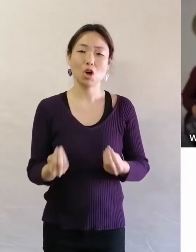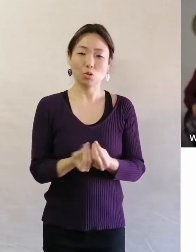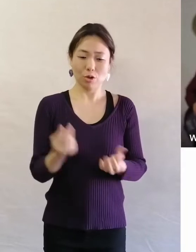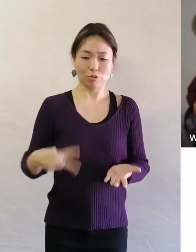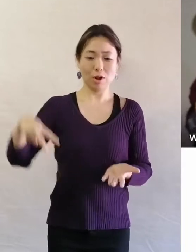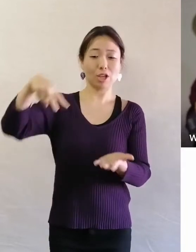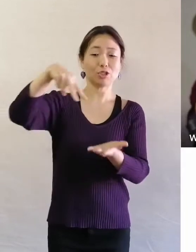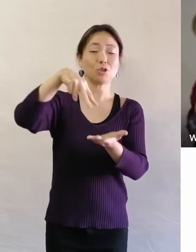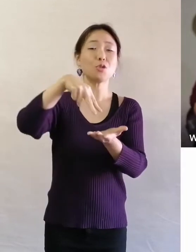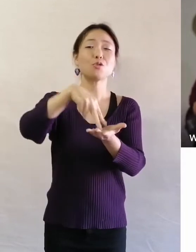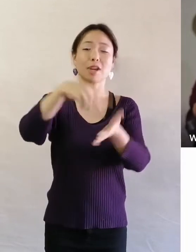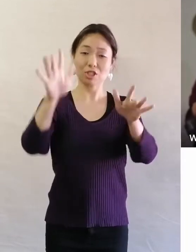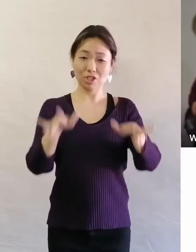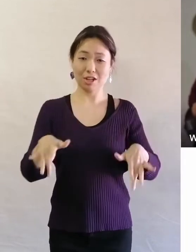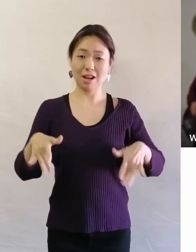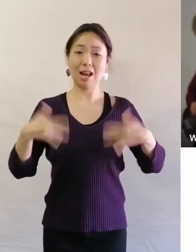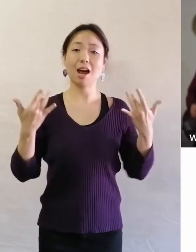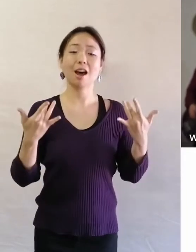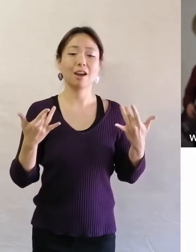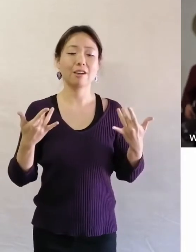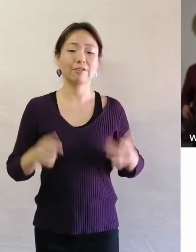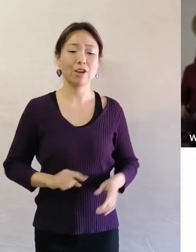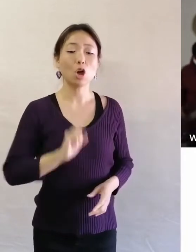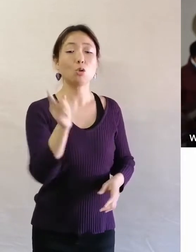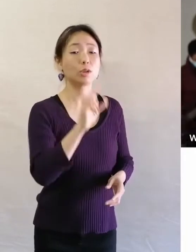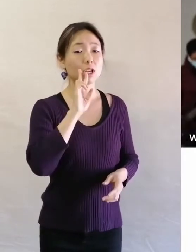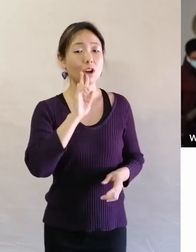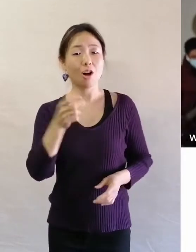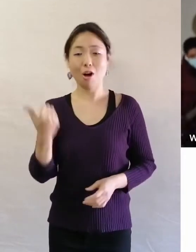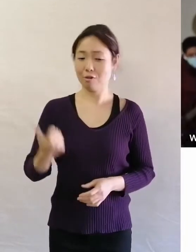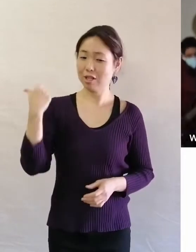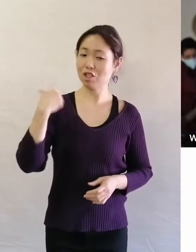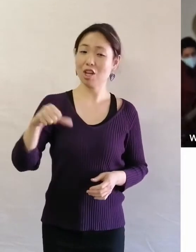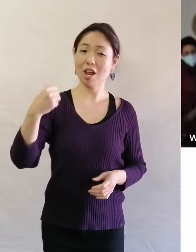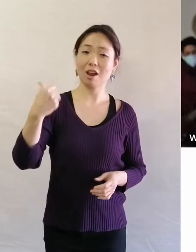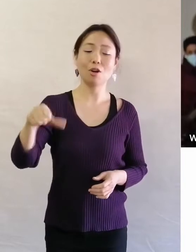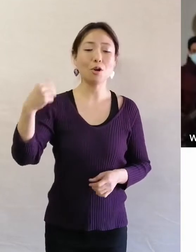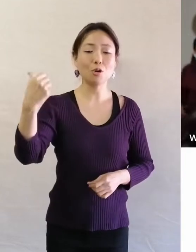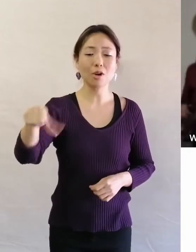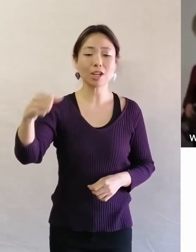generation with resurrection life. We are a